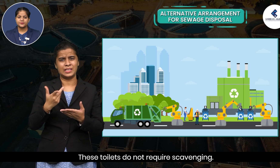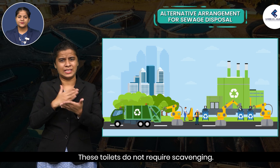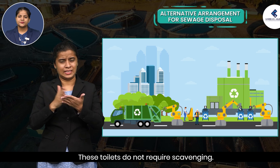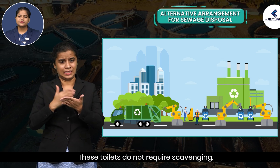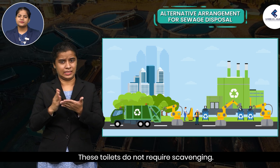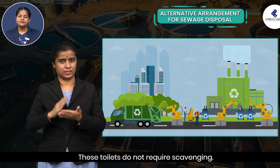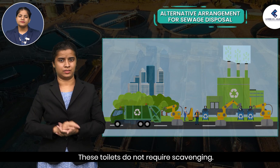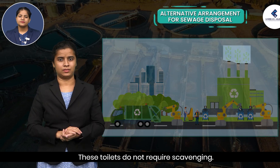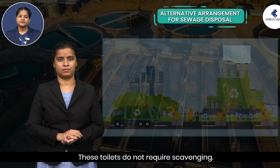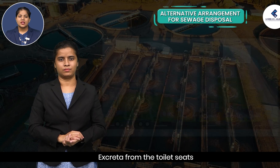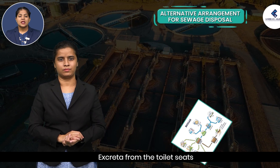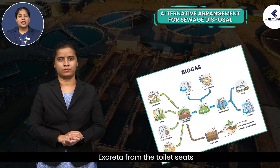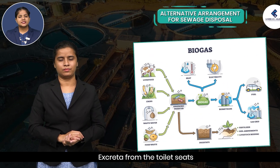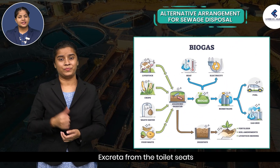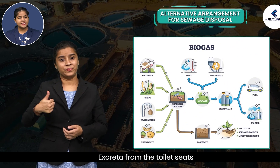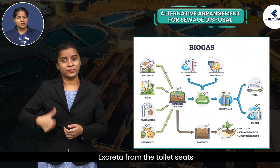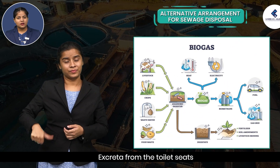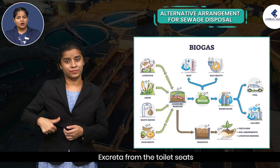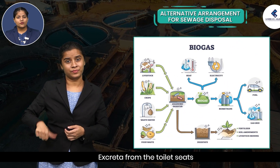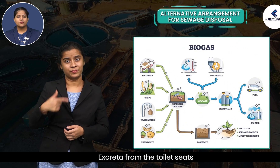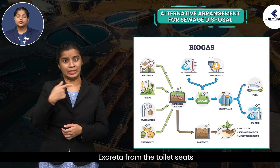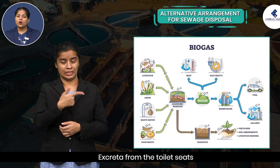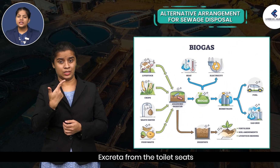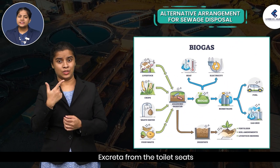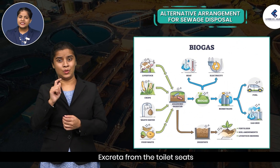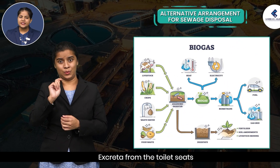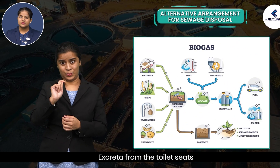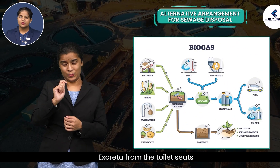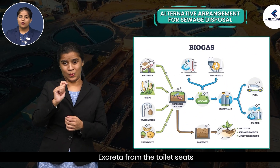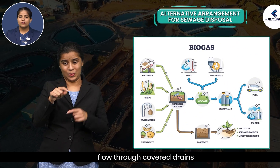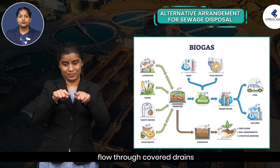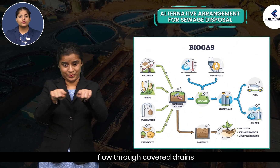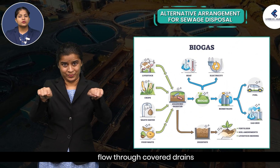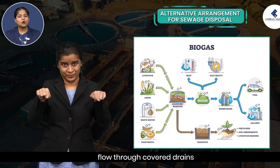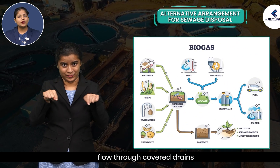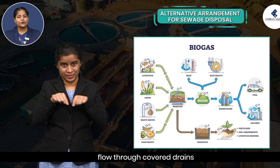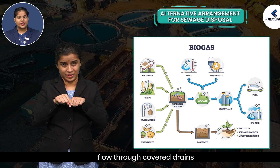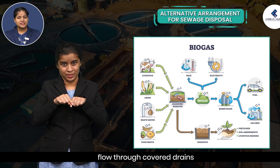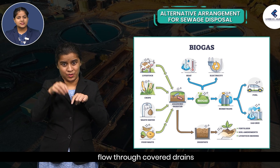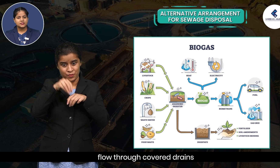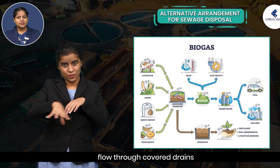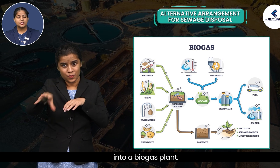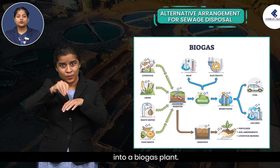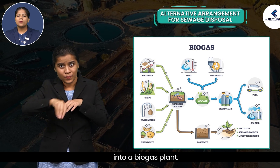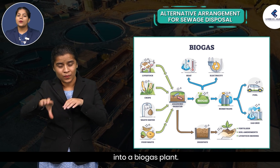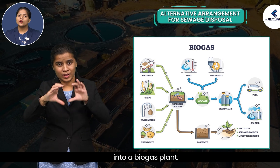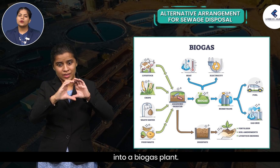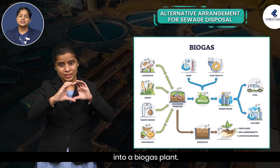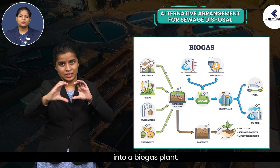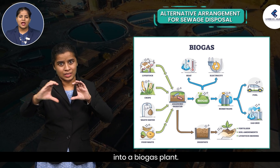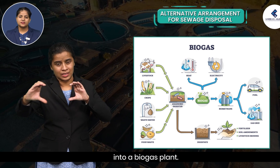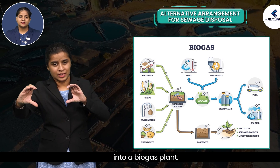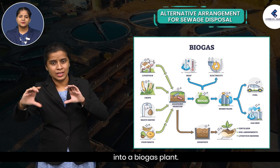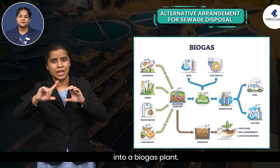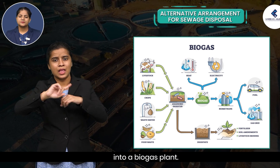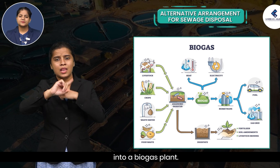scavenging. Excreta from the toilet seats flow through covered drains into a